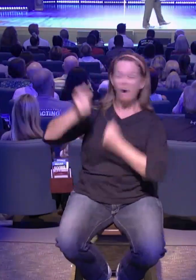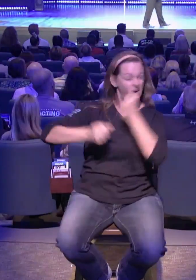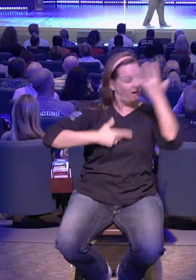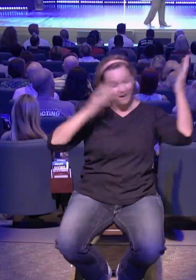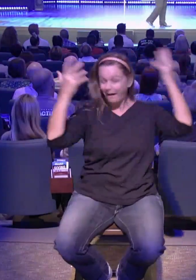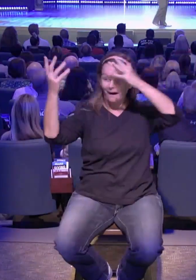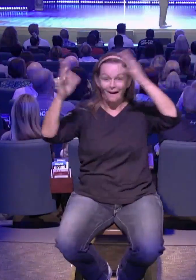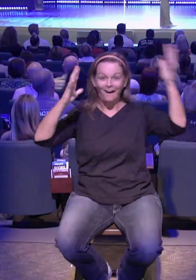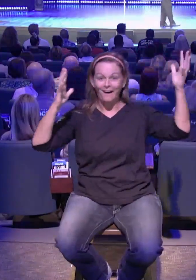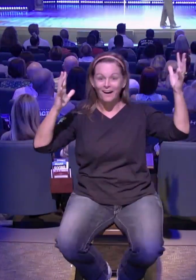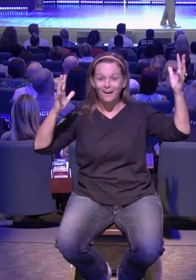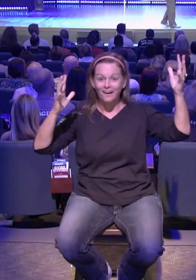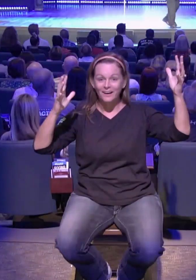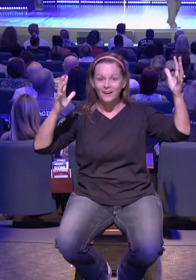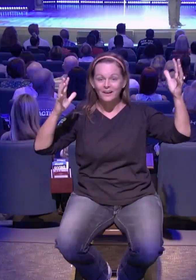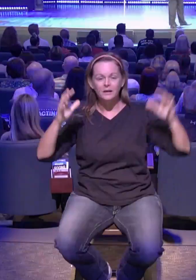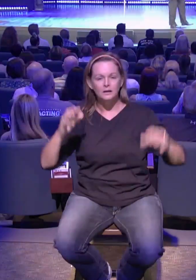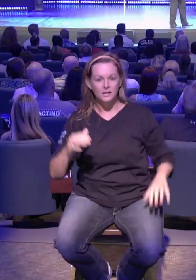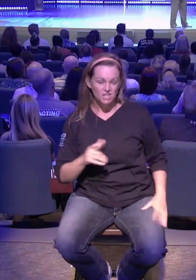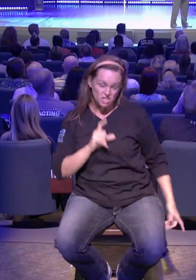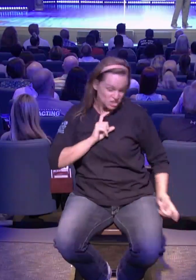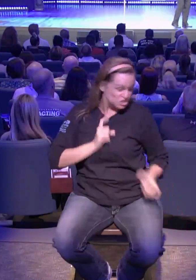more radical your transformation,